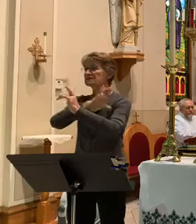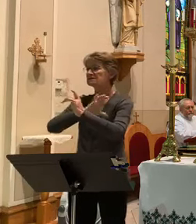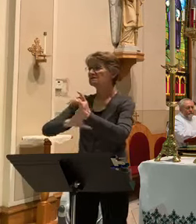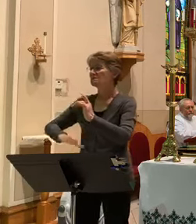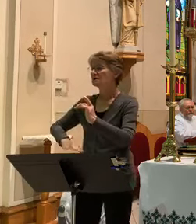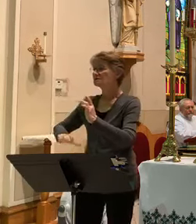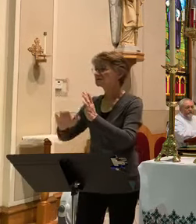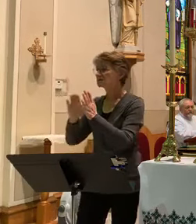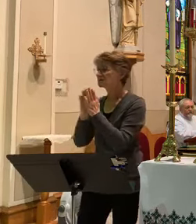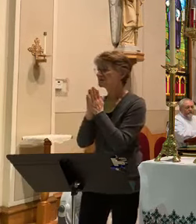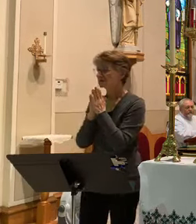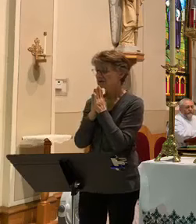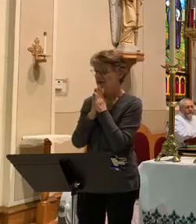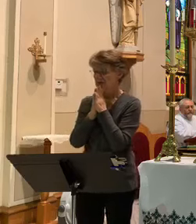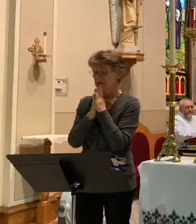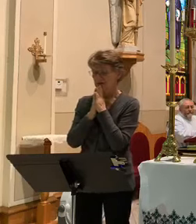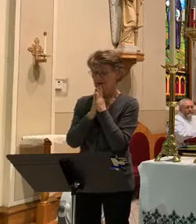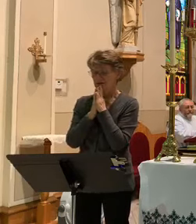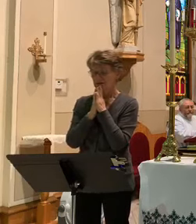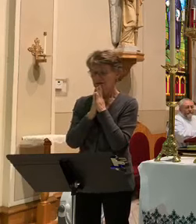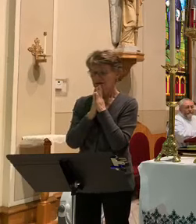Christ.